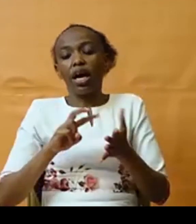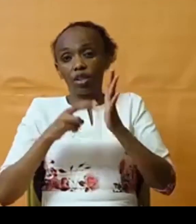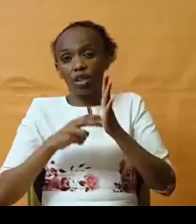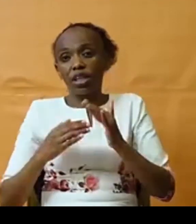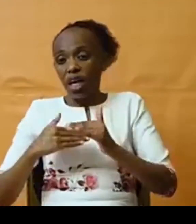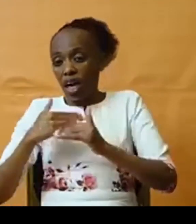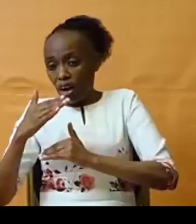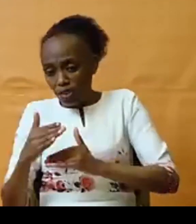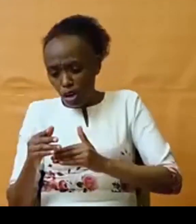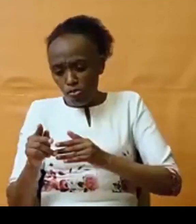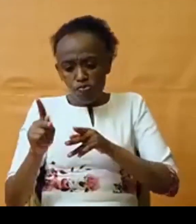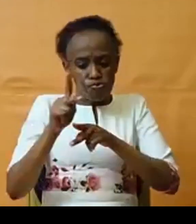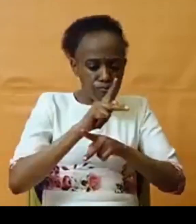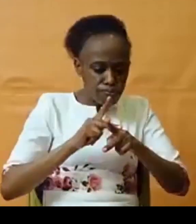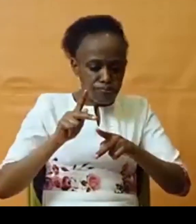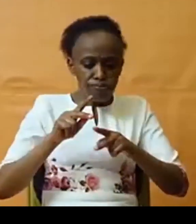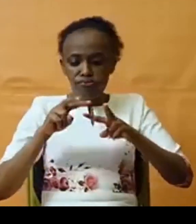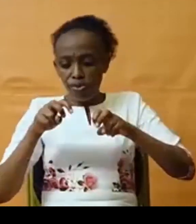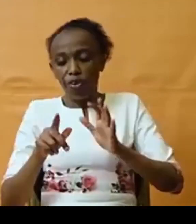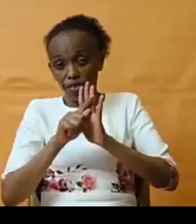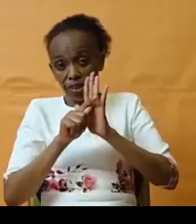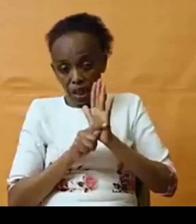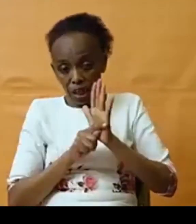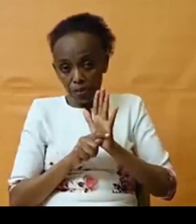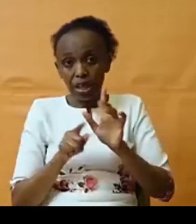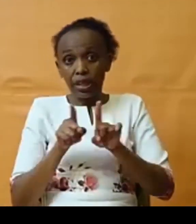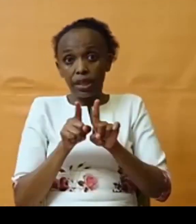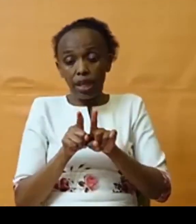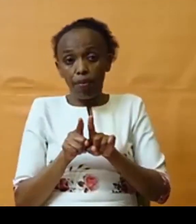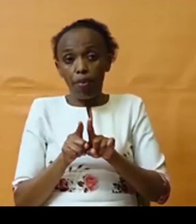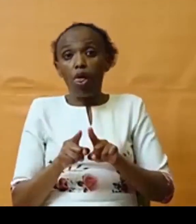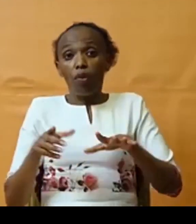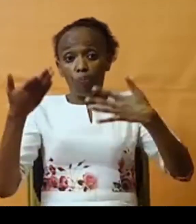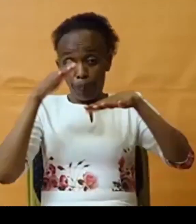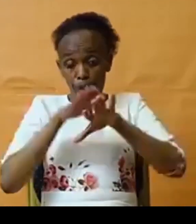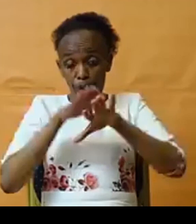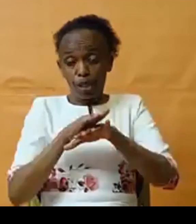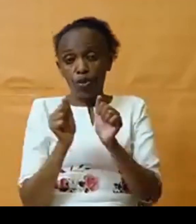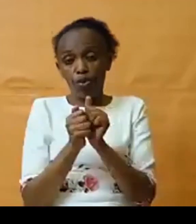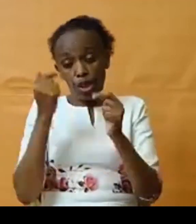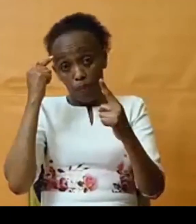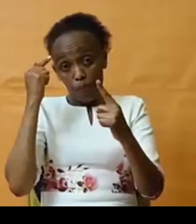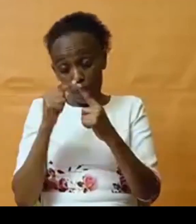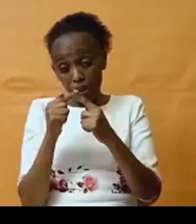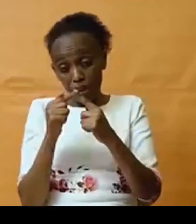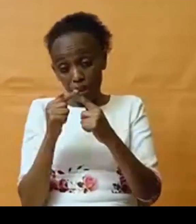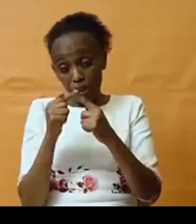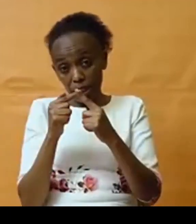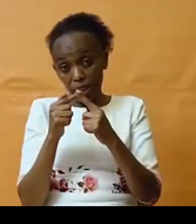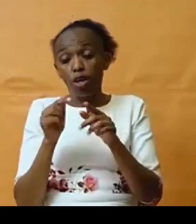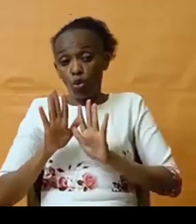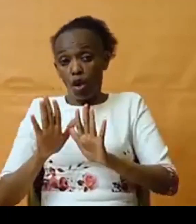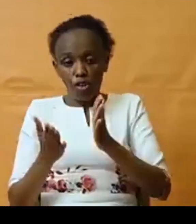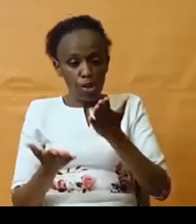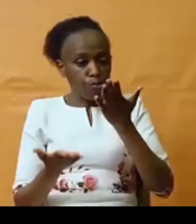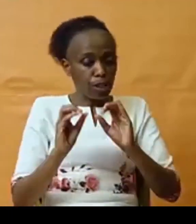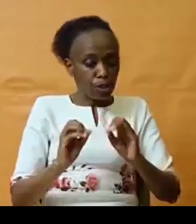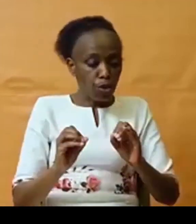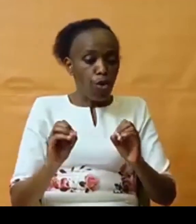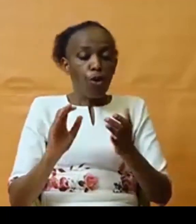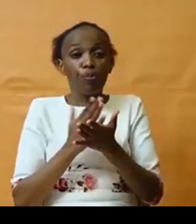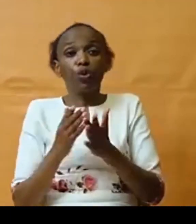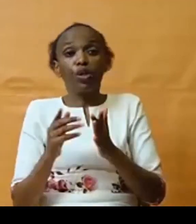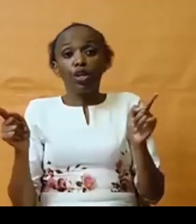and mapping these with the purposes to avoid the mismatches between short-term loans being contracted